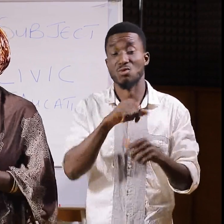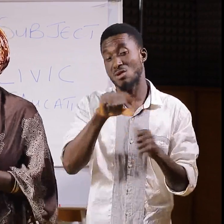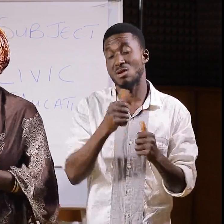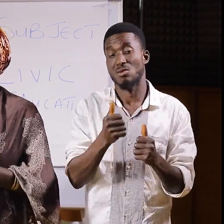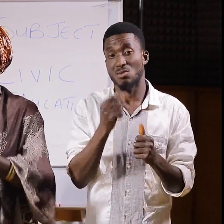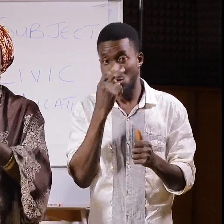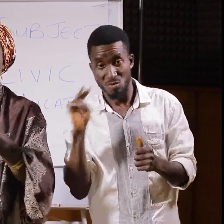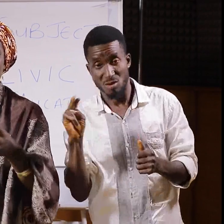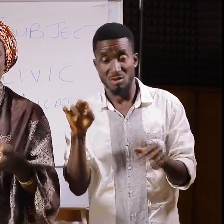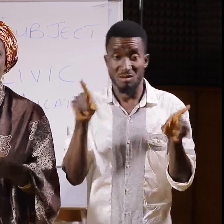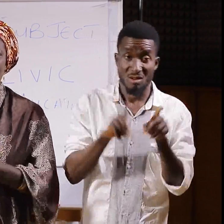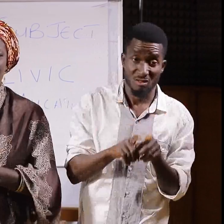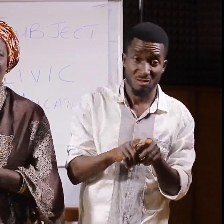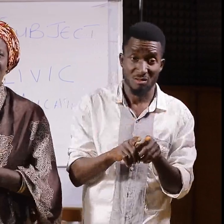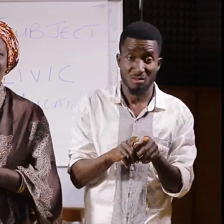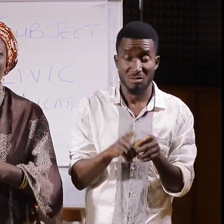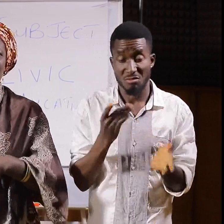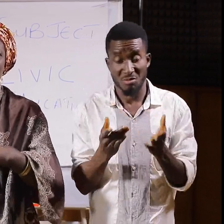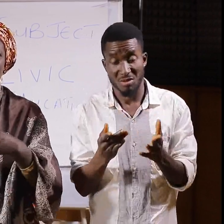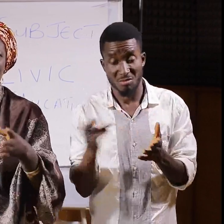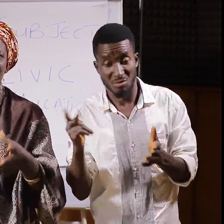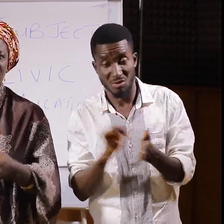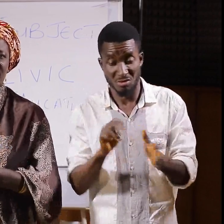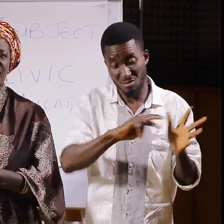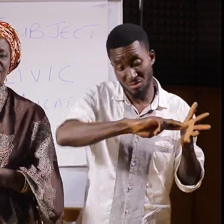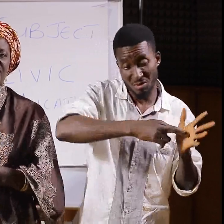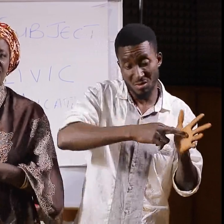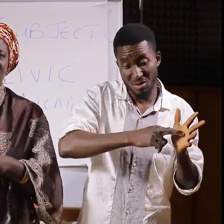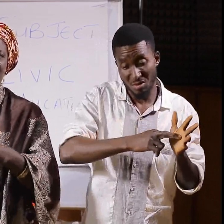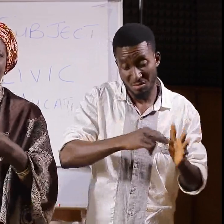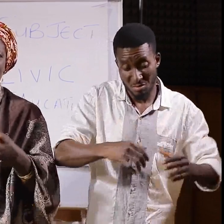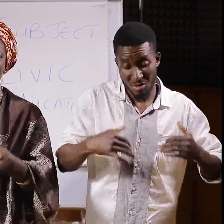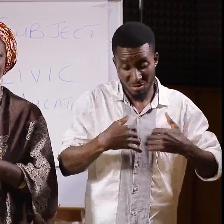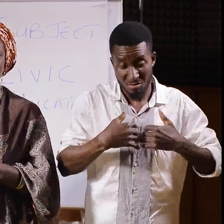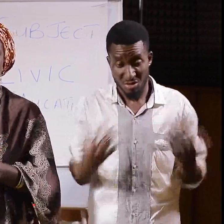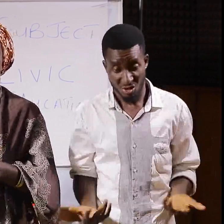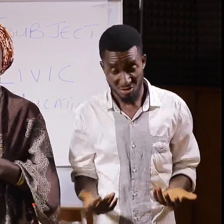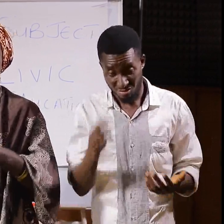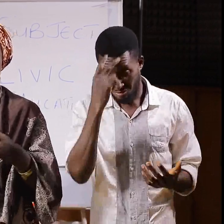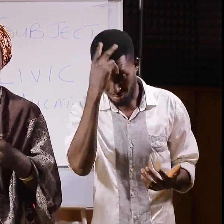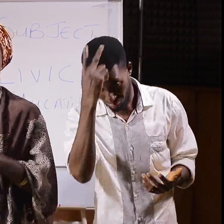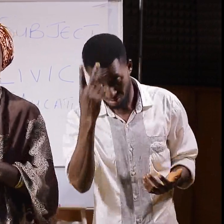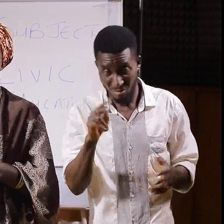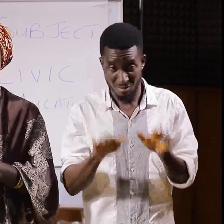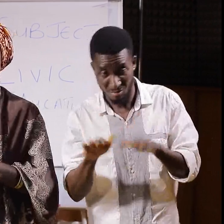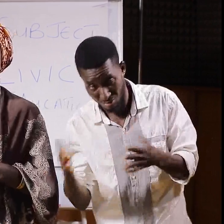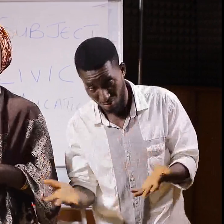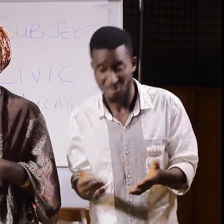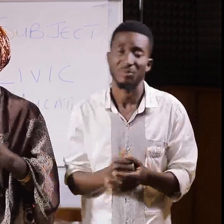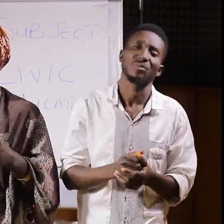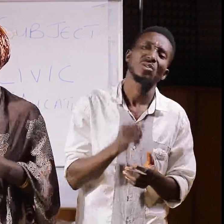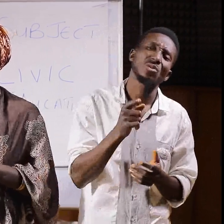around looking at these vulcanizers, looking at the tailors, the barbers, and so on and so